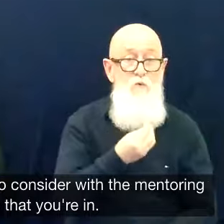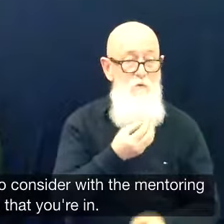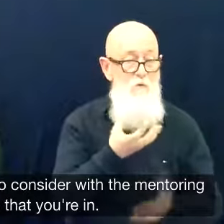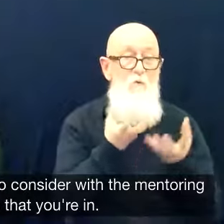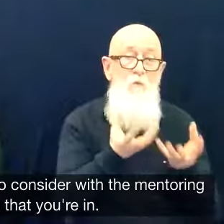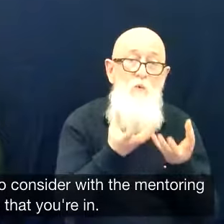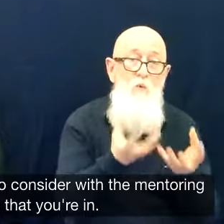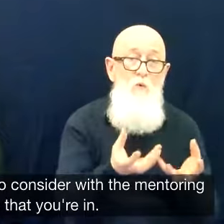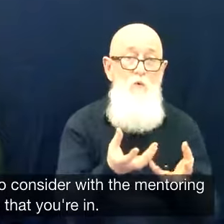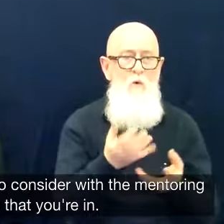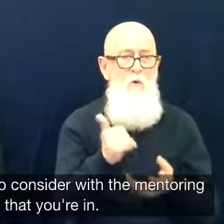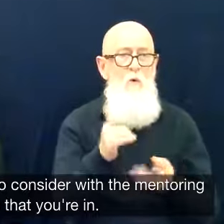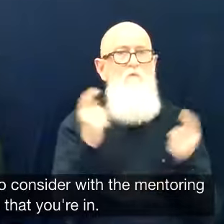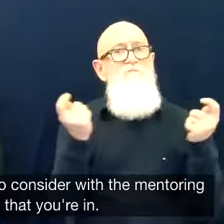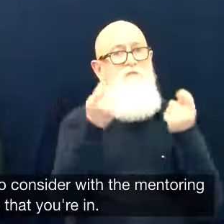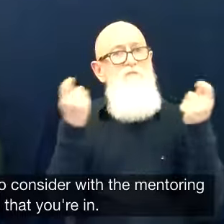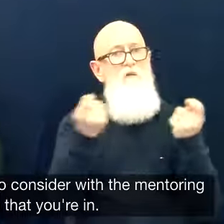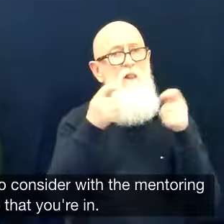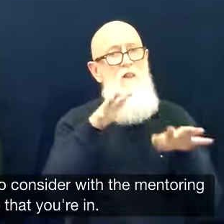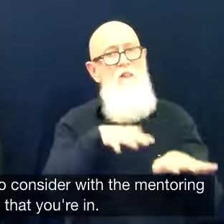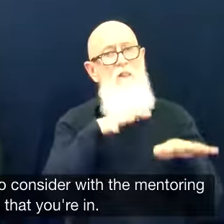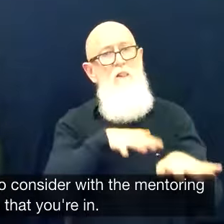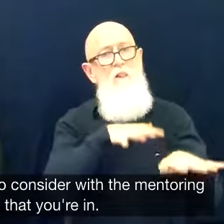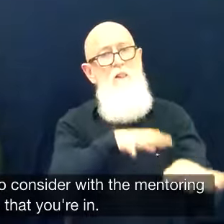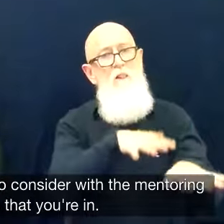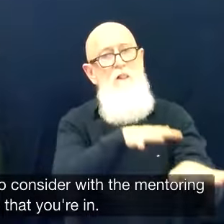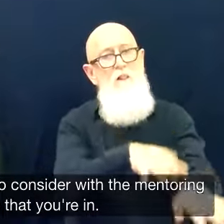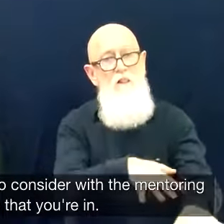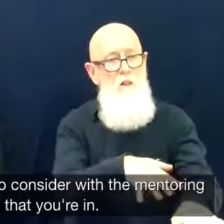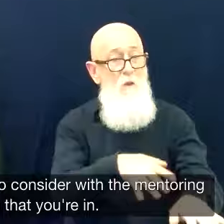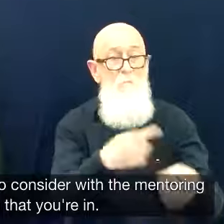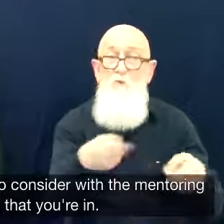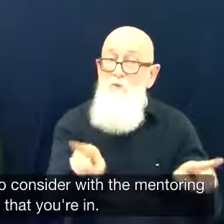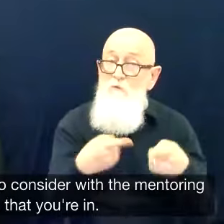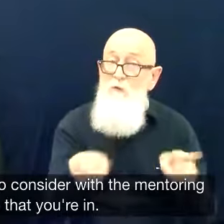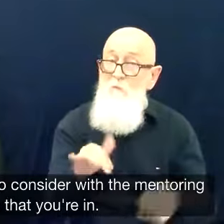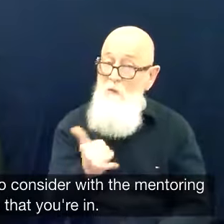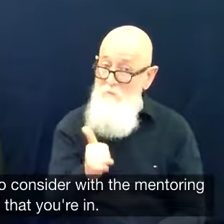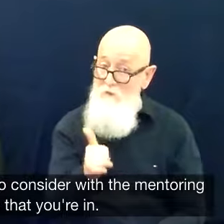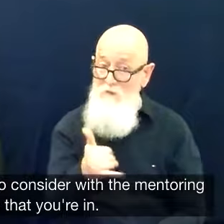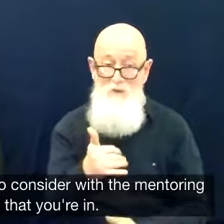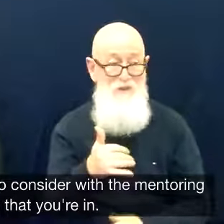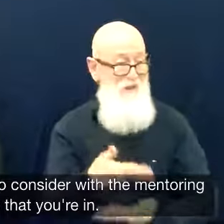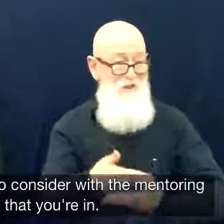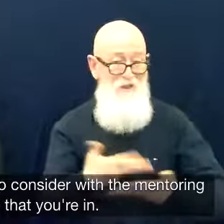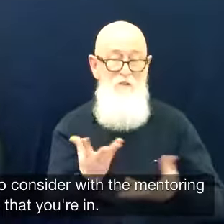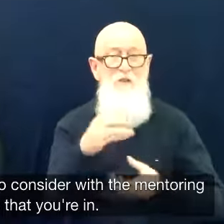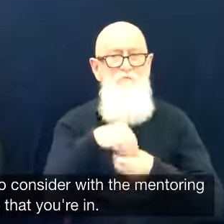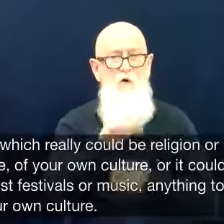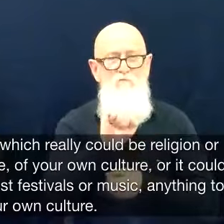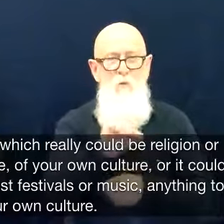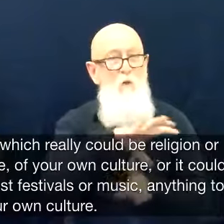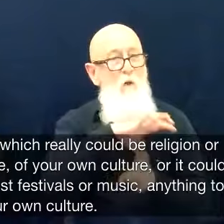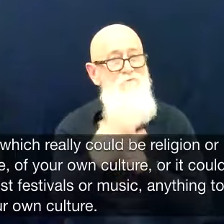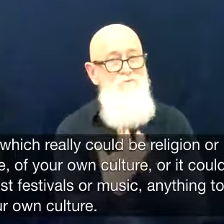or just festivals or music, anything to do with your own culture. That's quite a